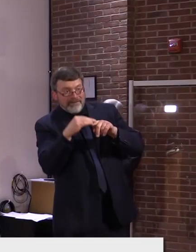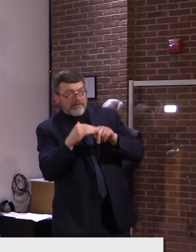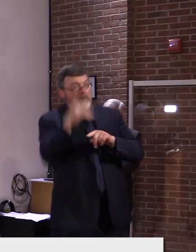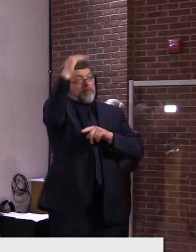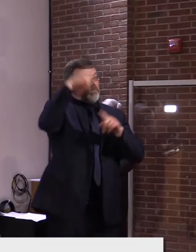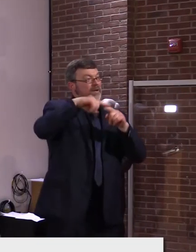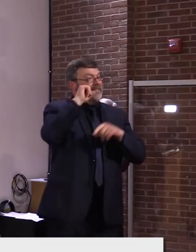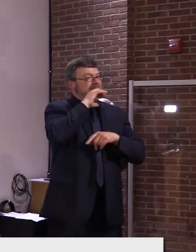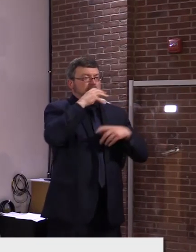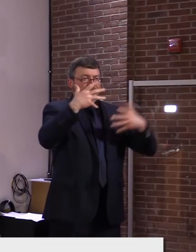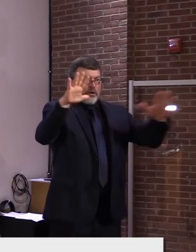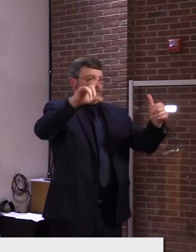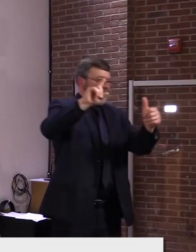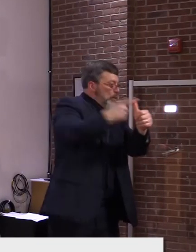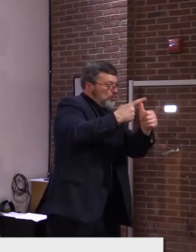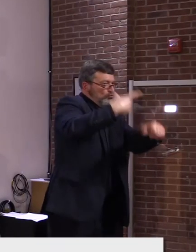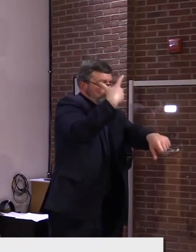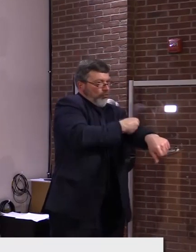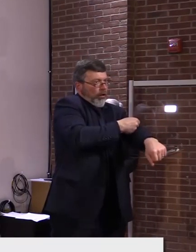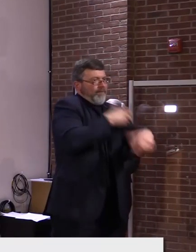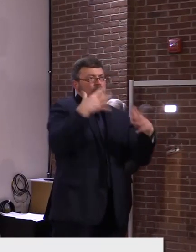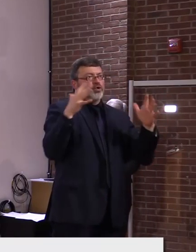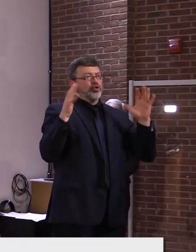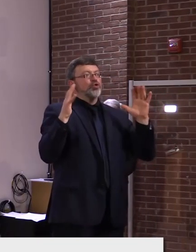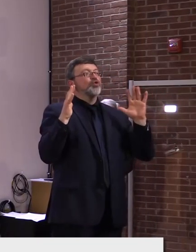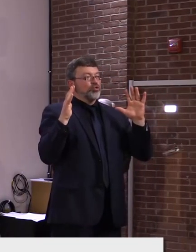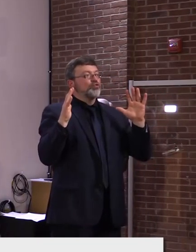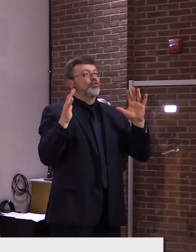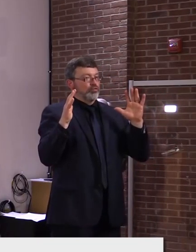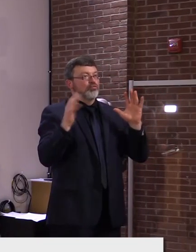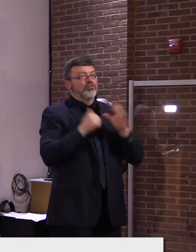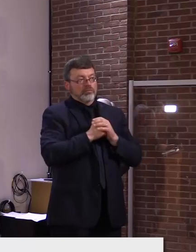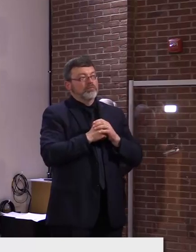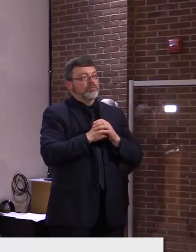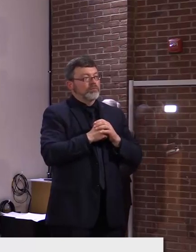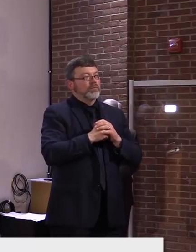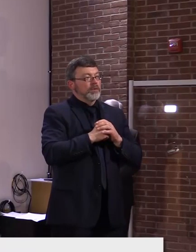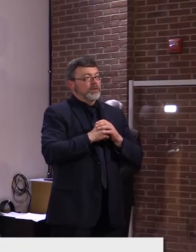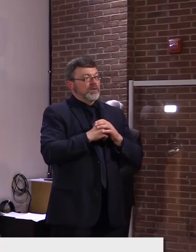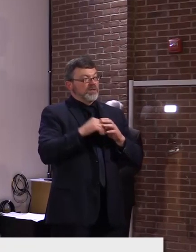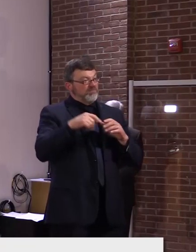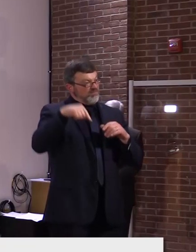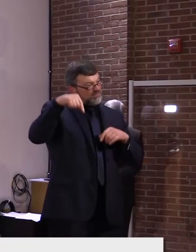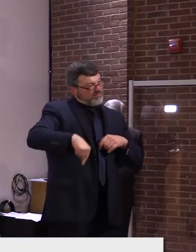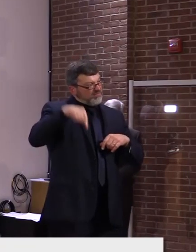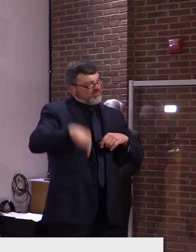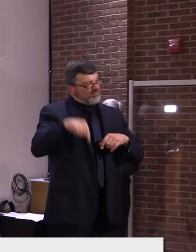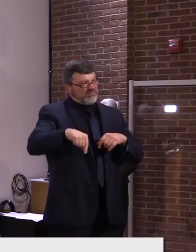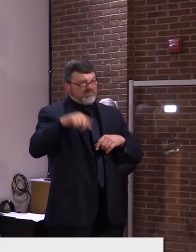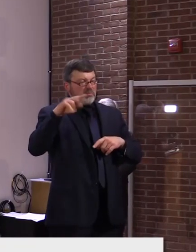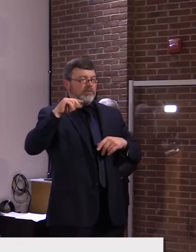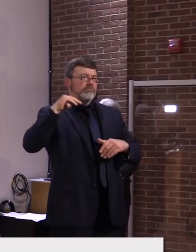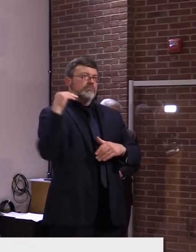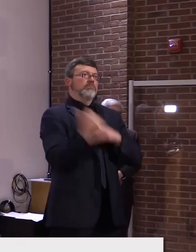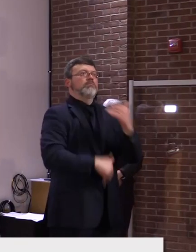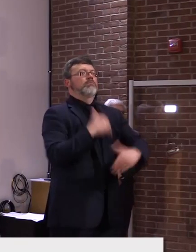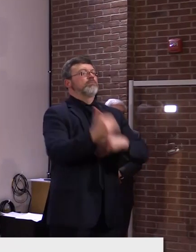vaccine. We know our state's doing incredibly well, largely thanks to the many Vermonters who stepped up to get